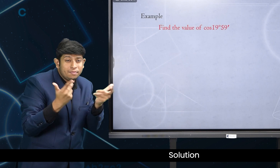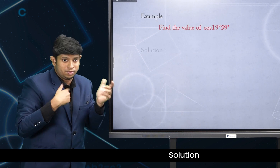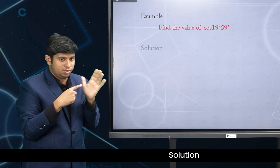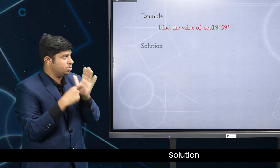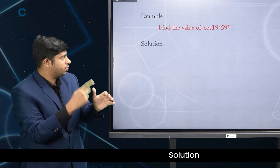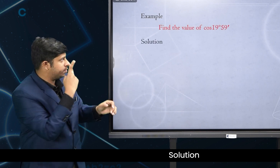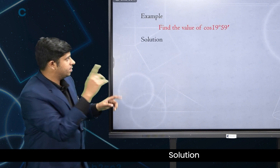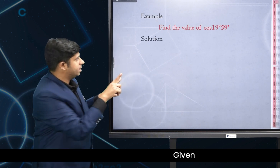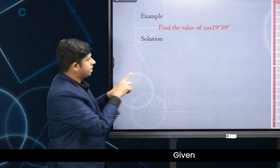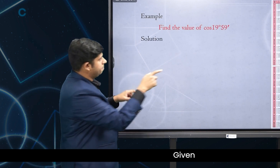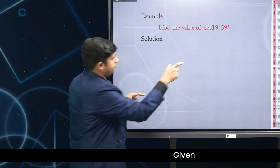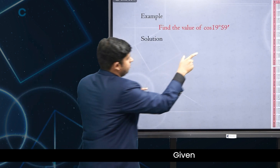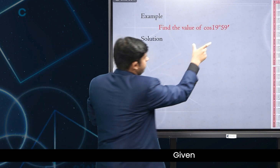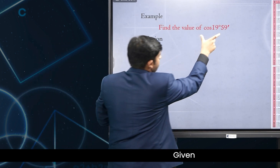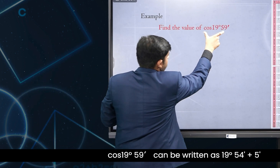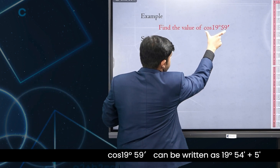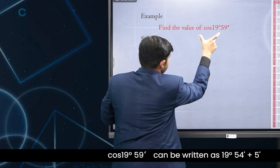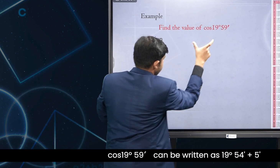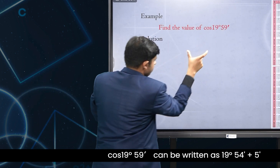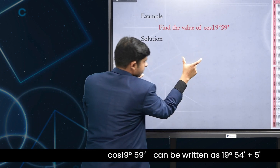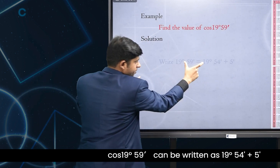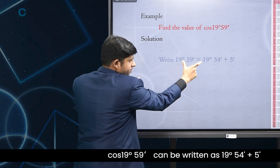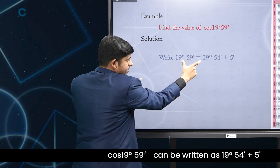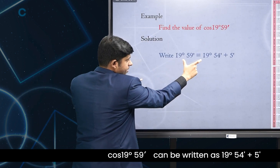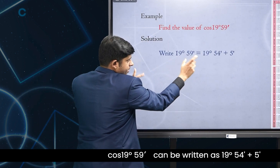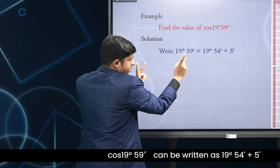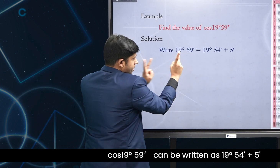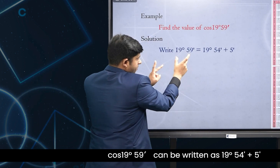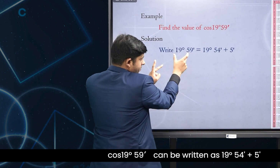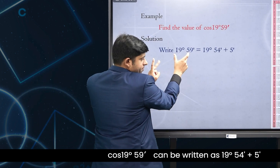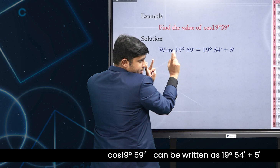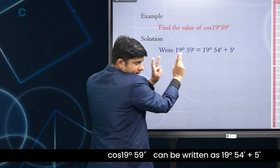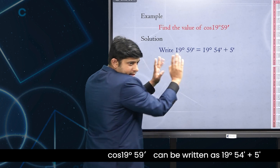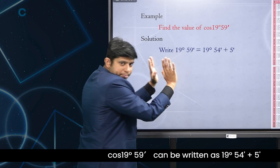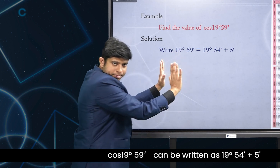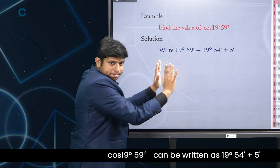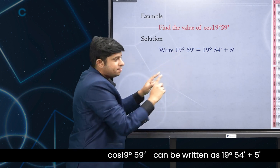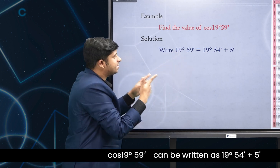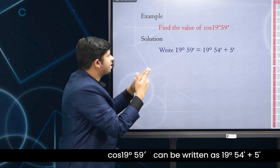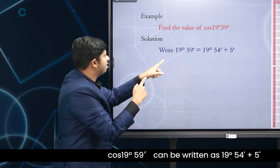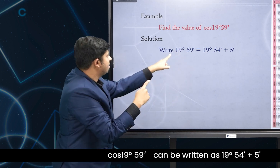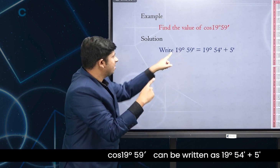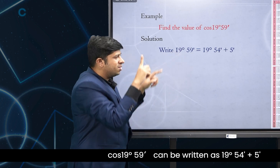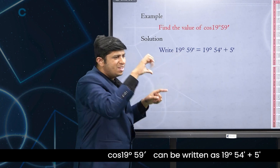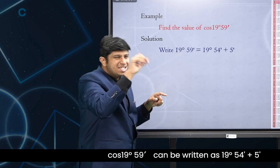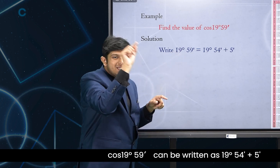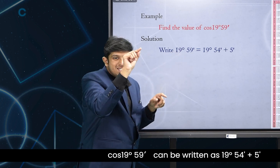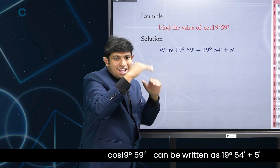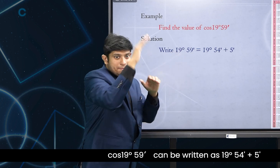Solution. Given cos 90 degrees 59 minutes can be written as 90 degrees 54 minutes plus